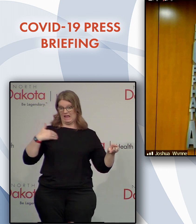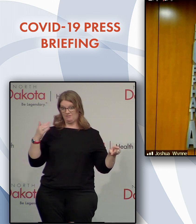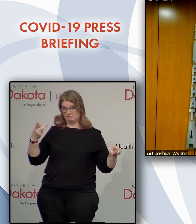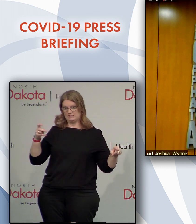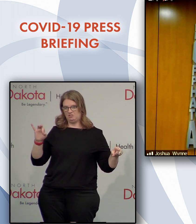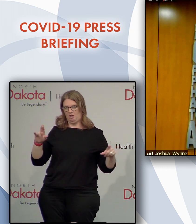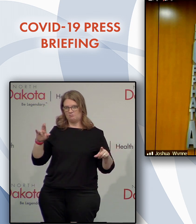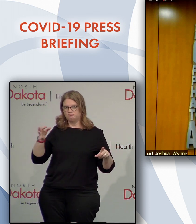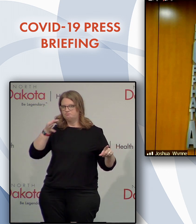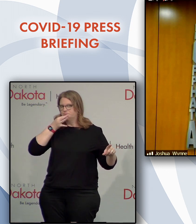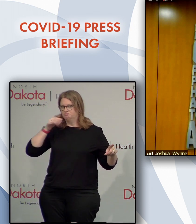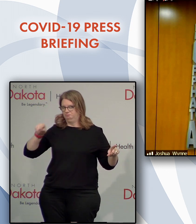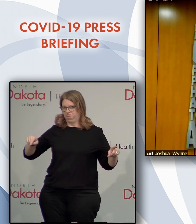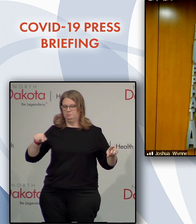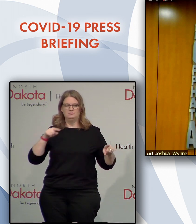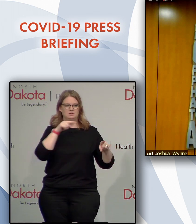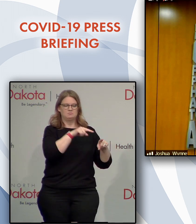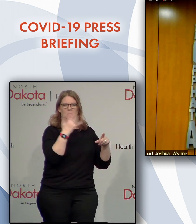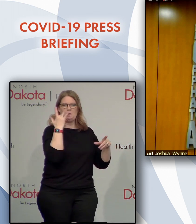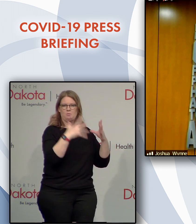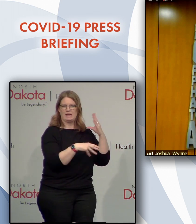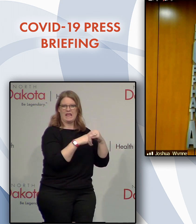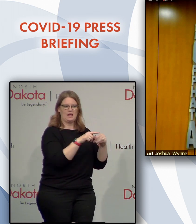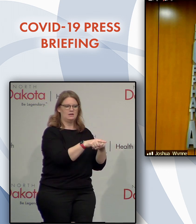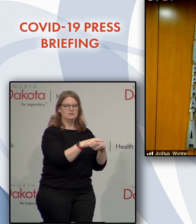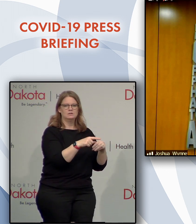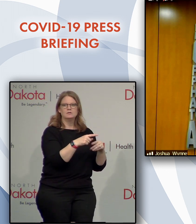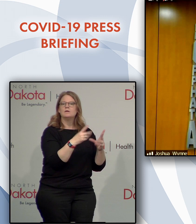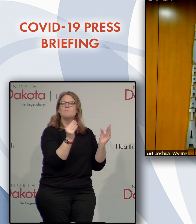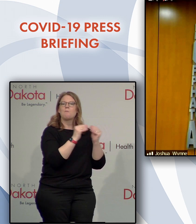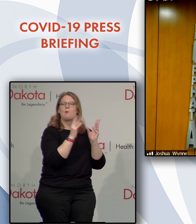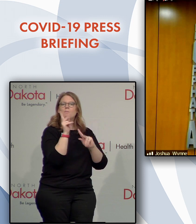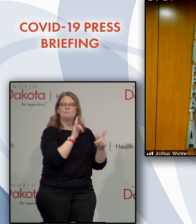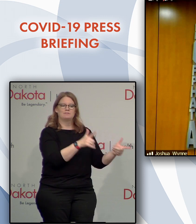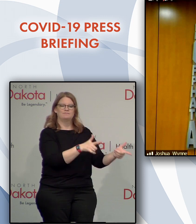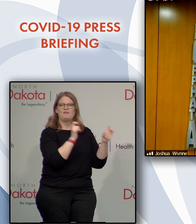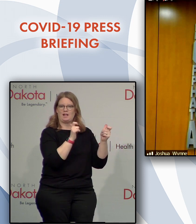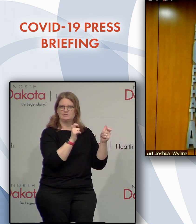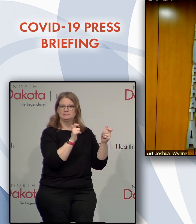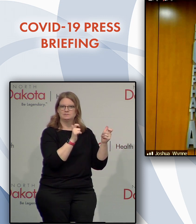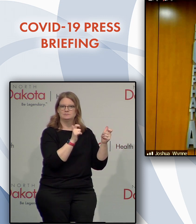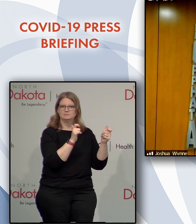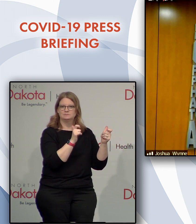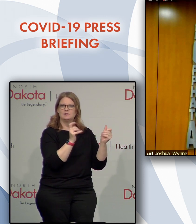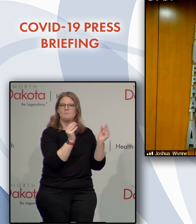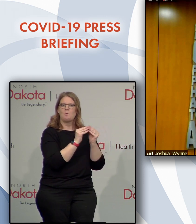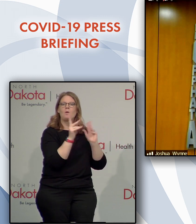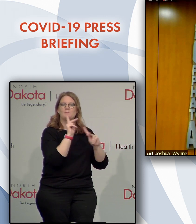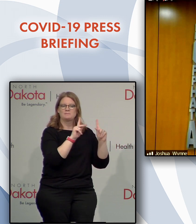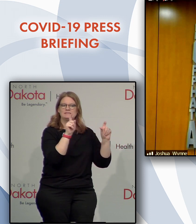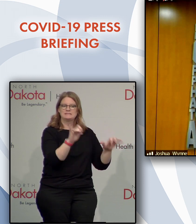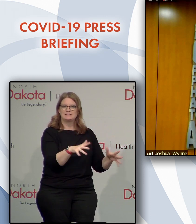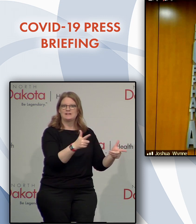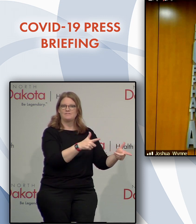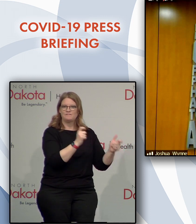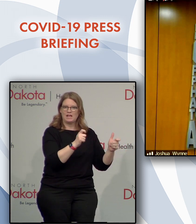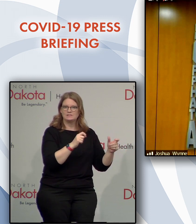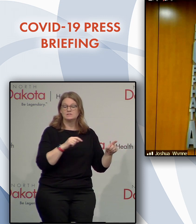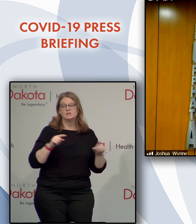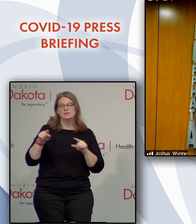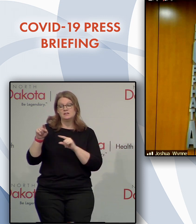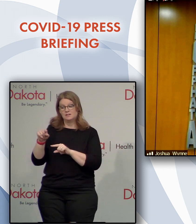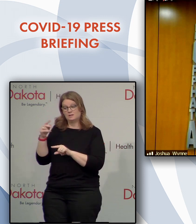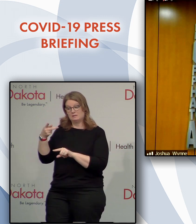testing? Quite simply because we can test many more people that way. There's a limit to how much PCR testing we